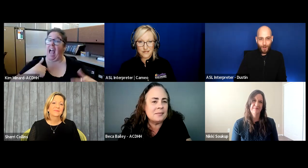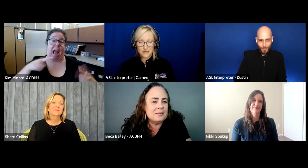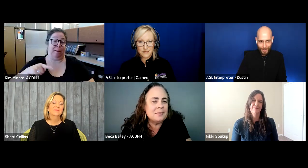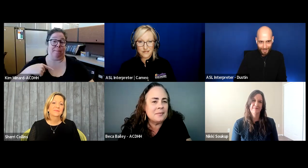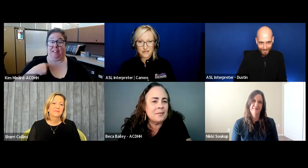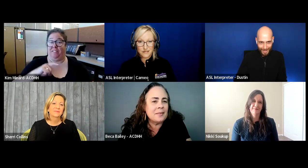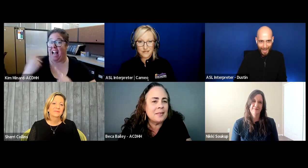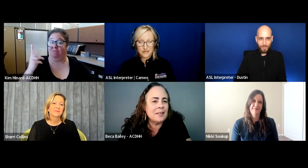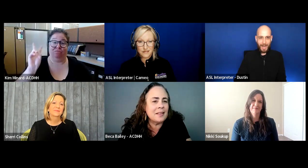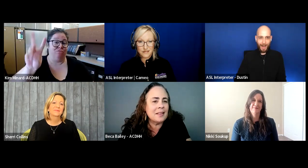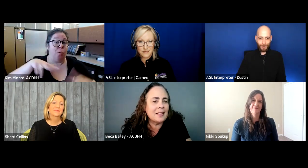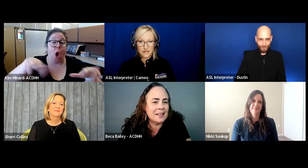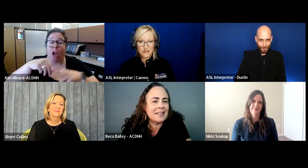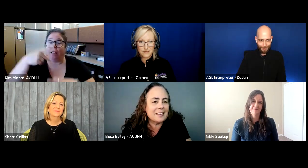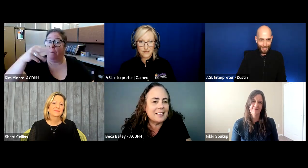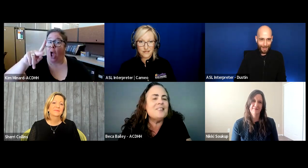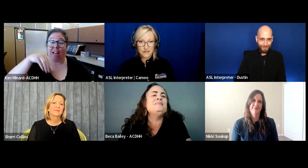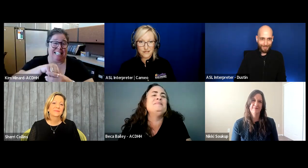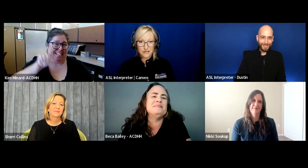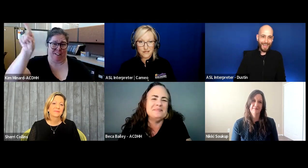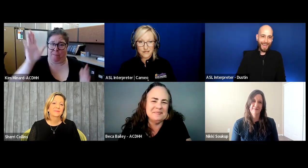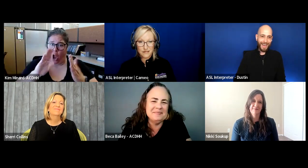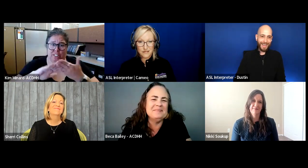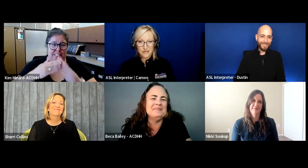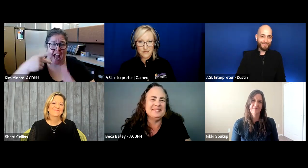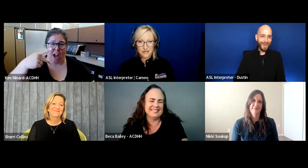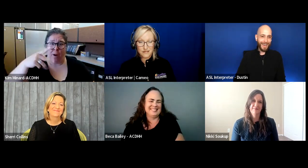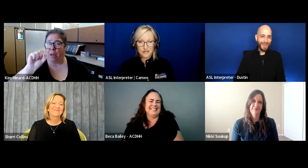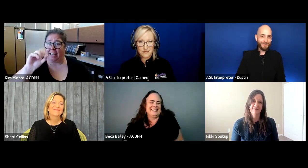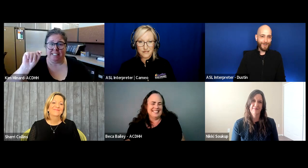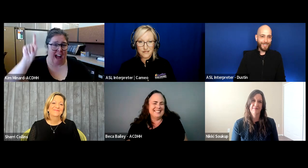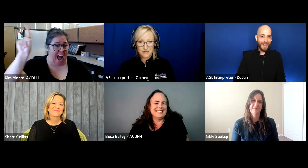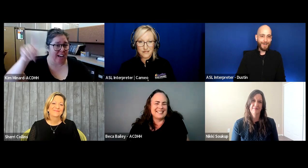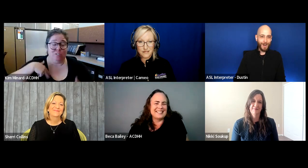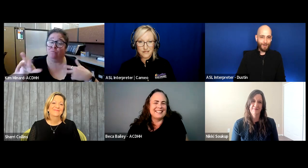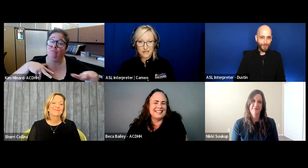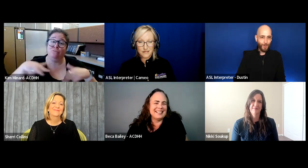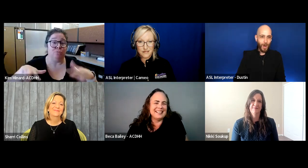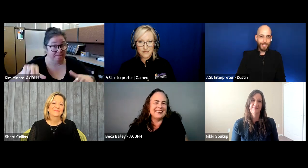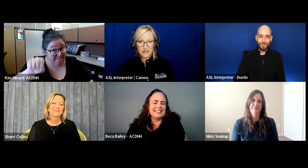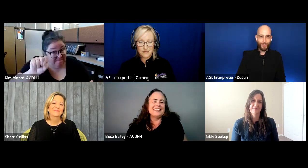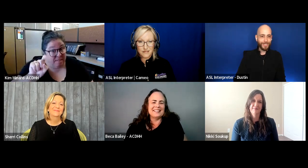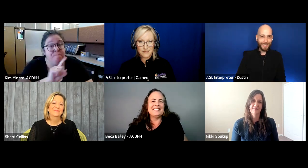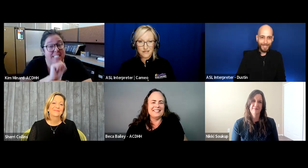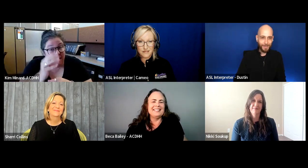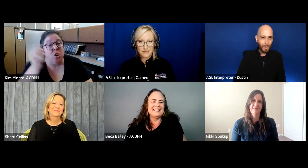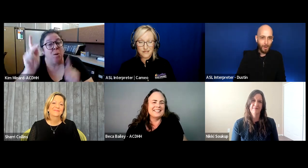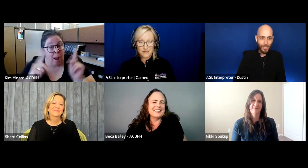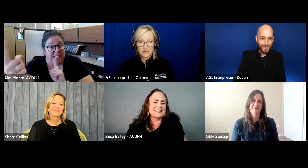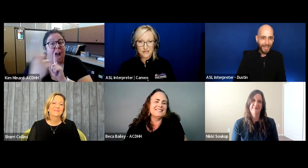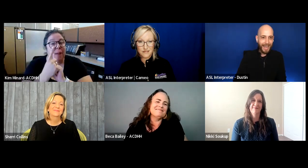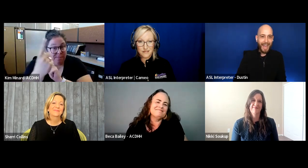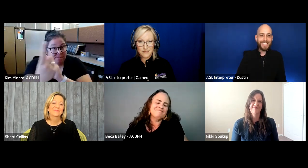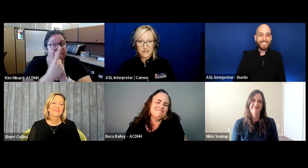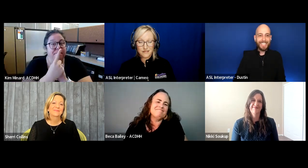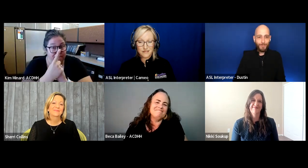So the movie Coda has been out for some time, and my friend and I were out for a walk in Prescott at a small